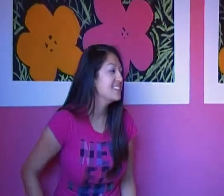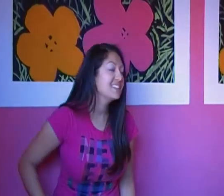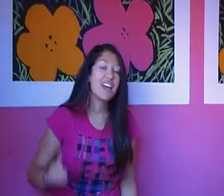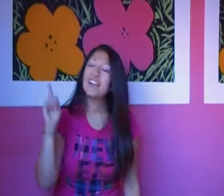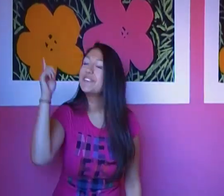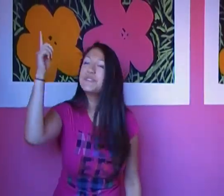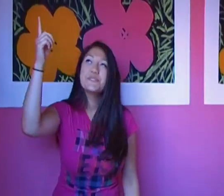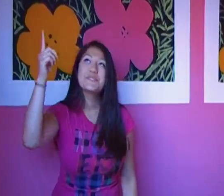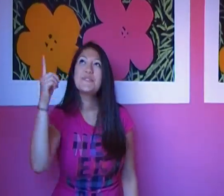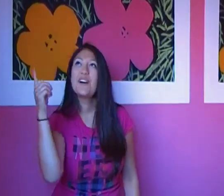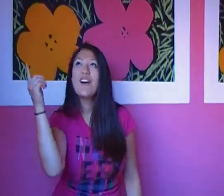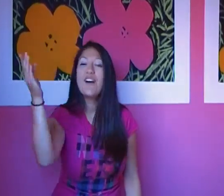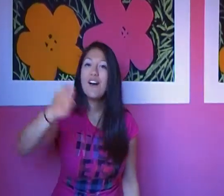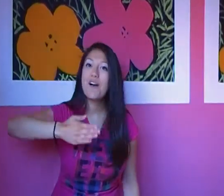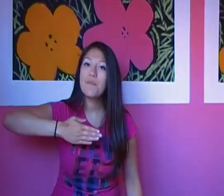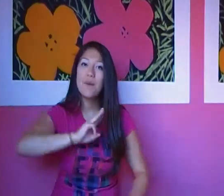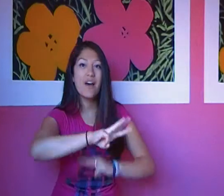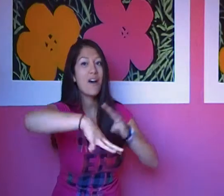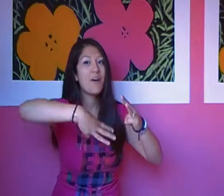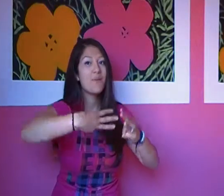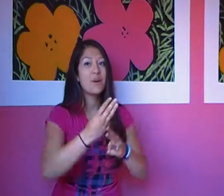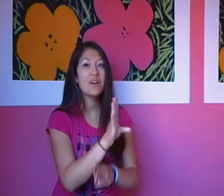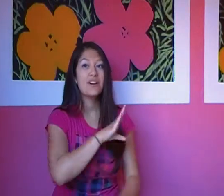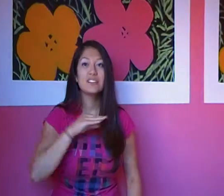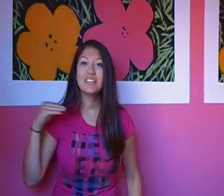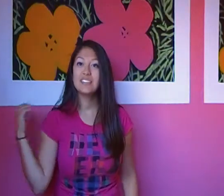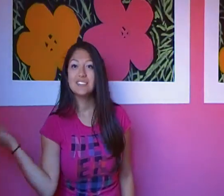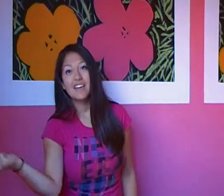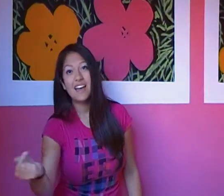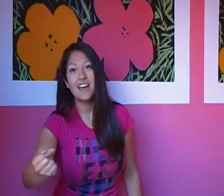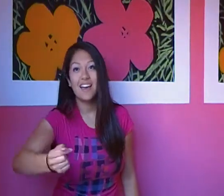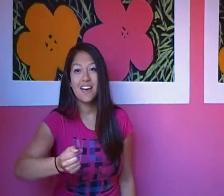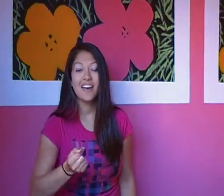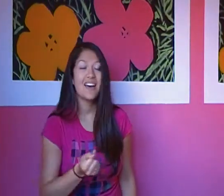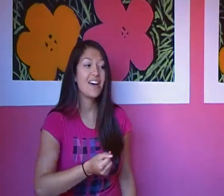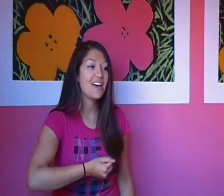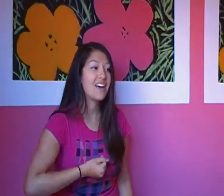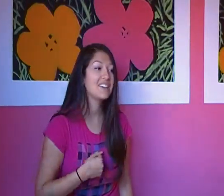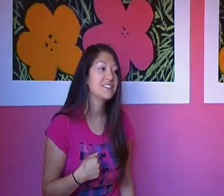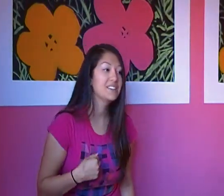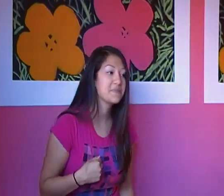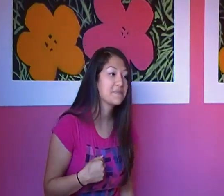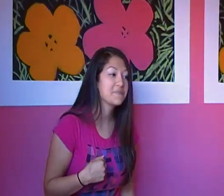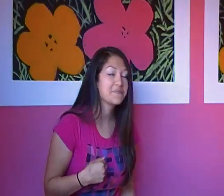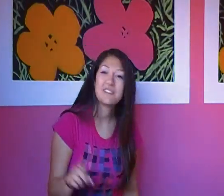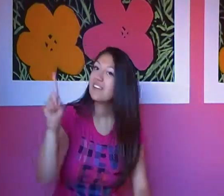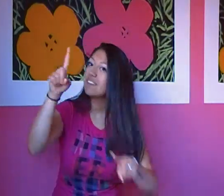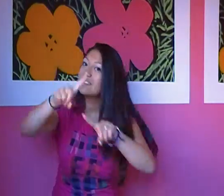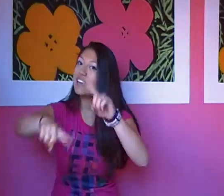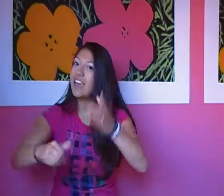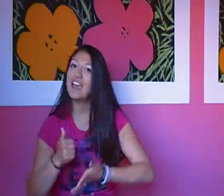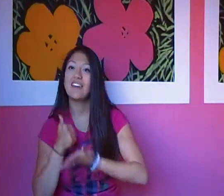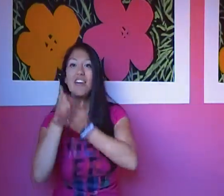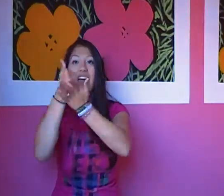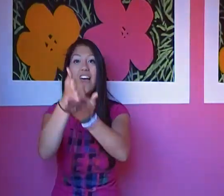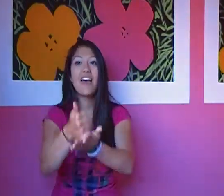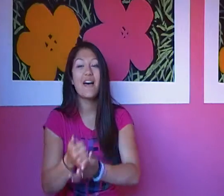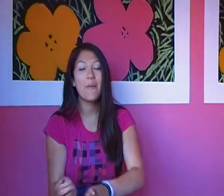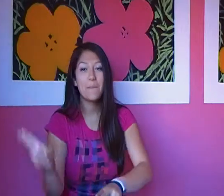Jesus, You are my world and I can't help